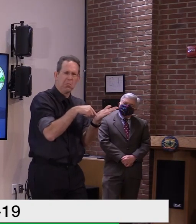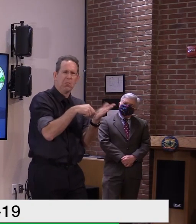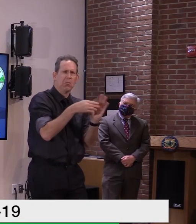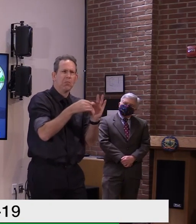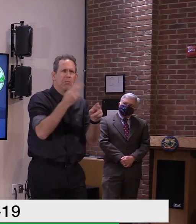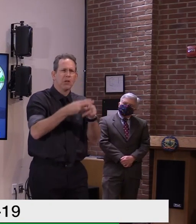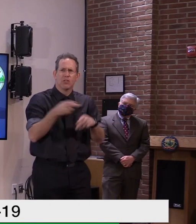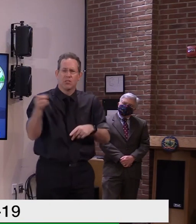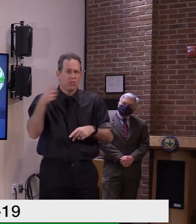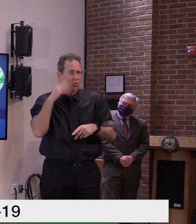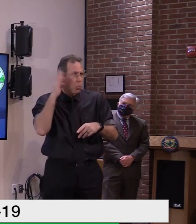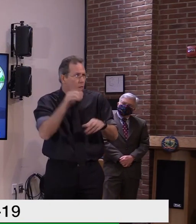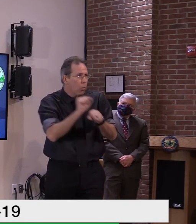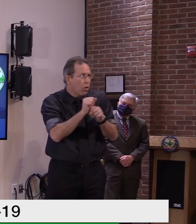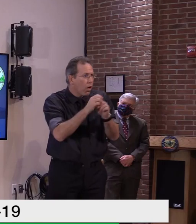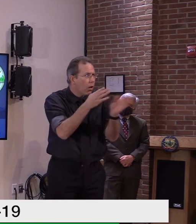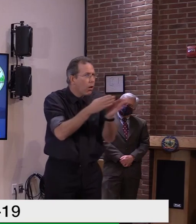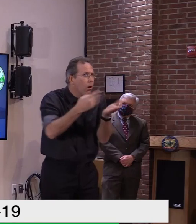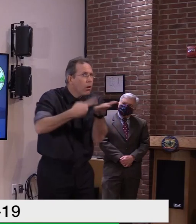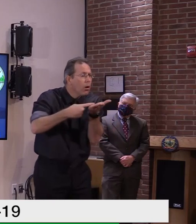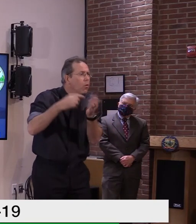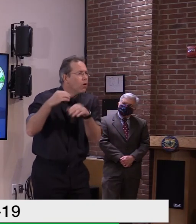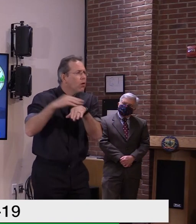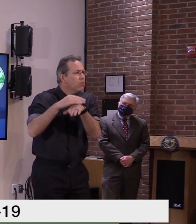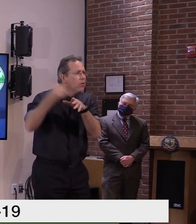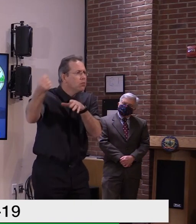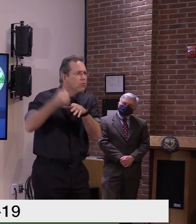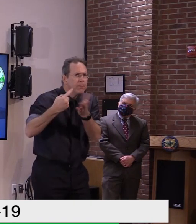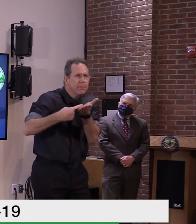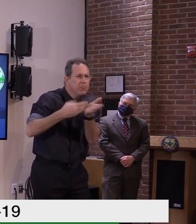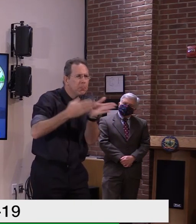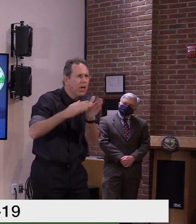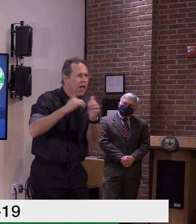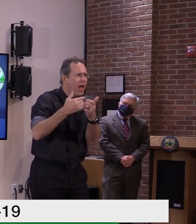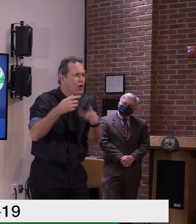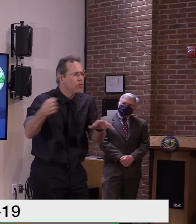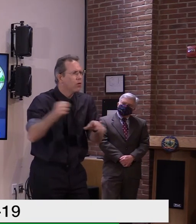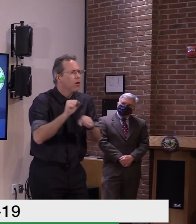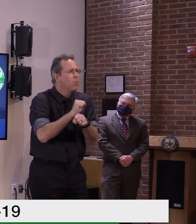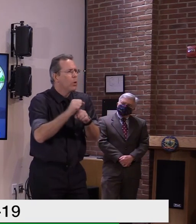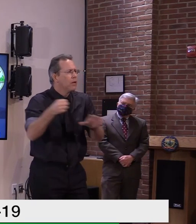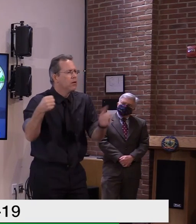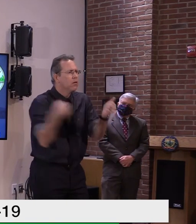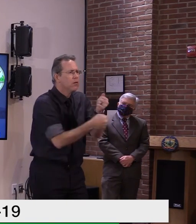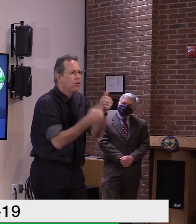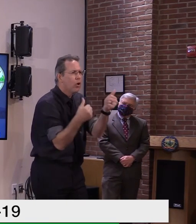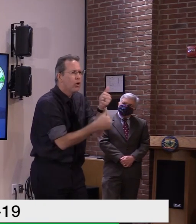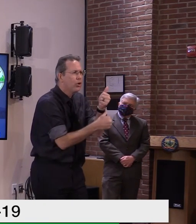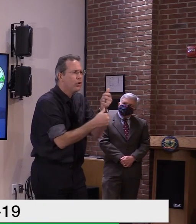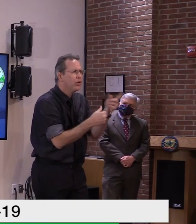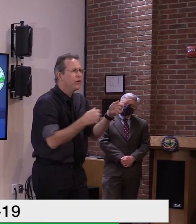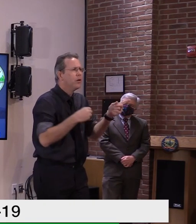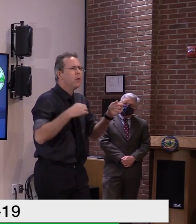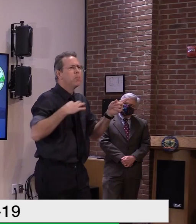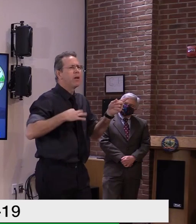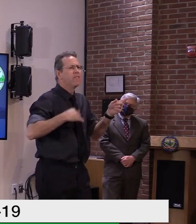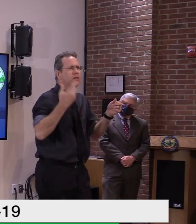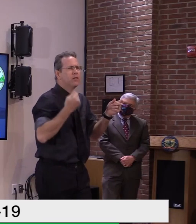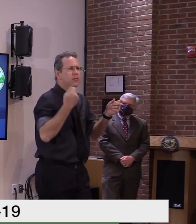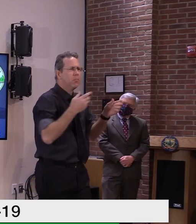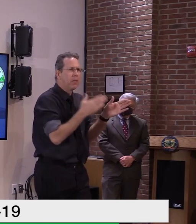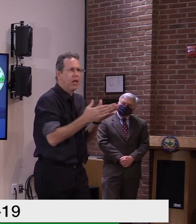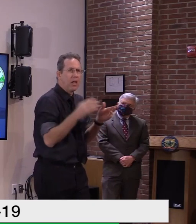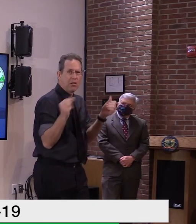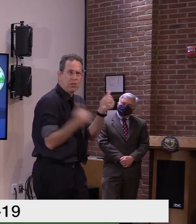I might ask Secretary Young if she has any updates on that. I mean, this isn't, I'm not saying we're